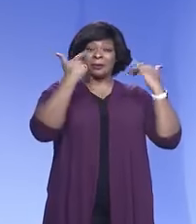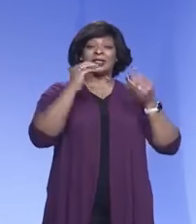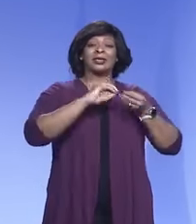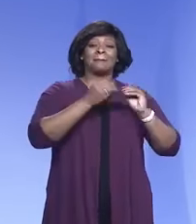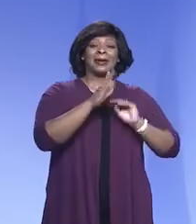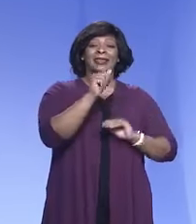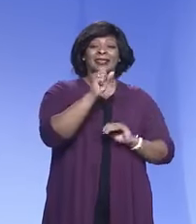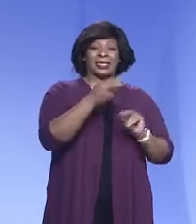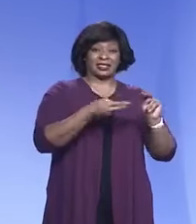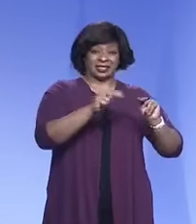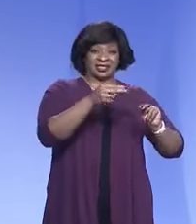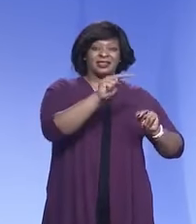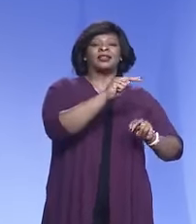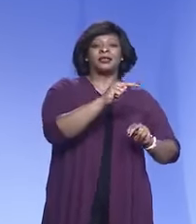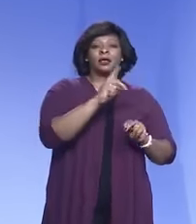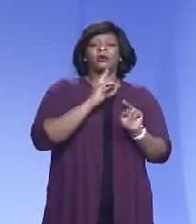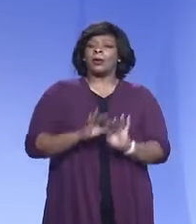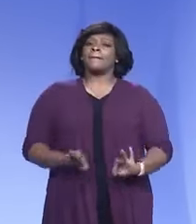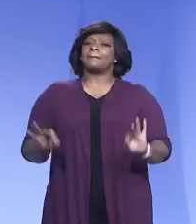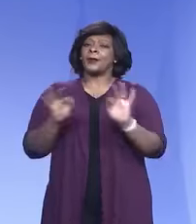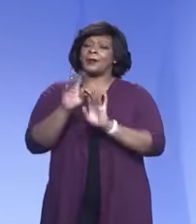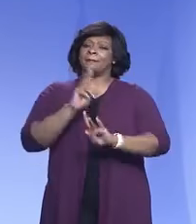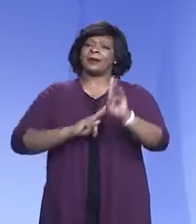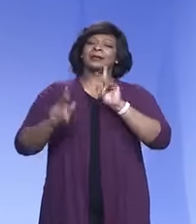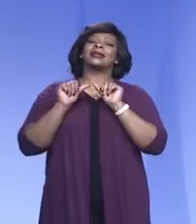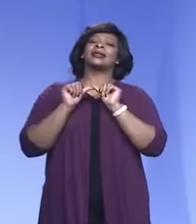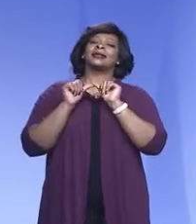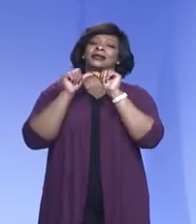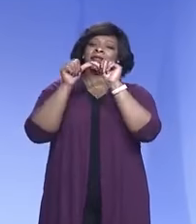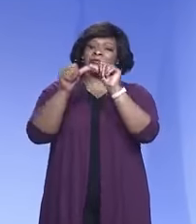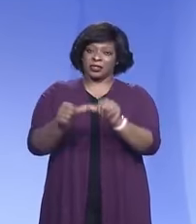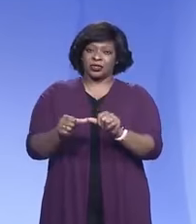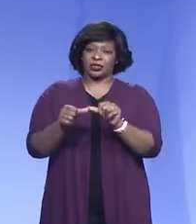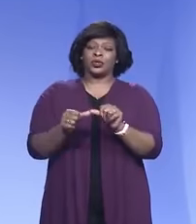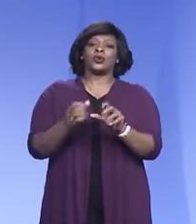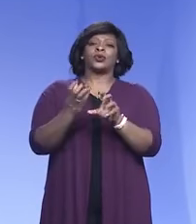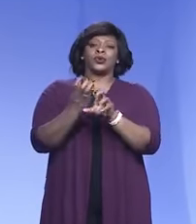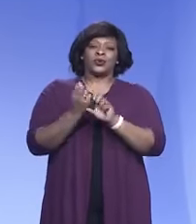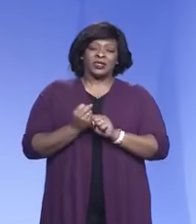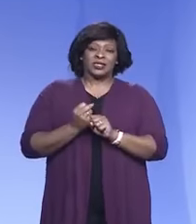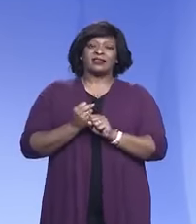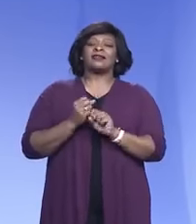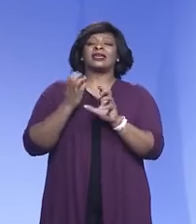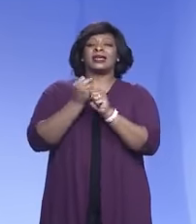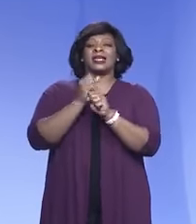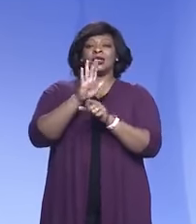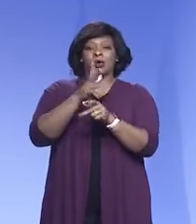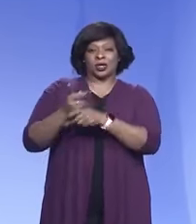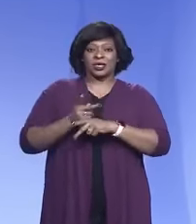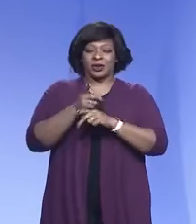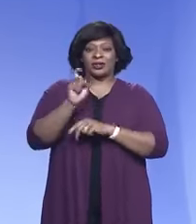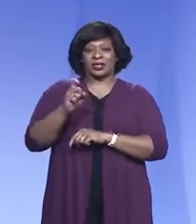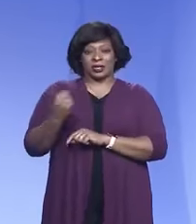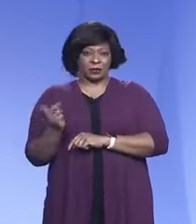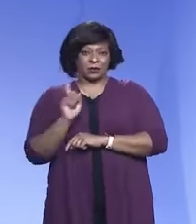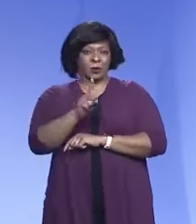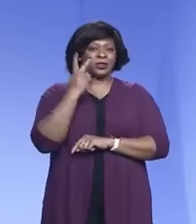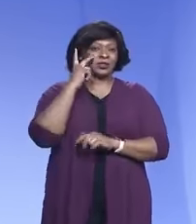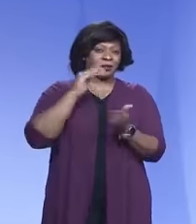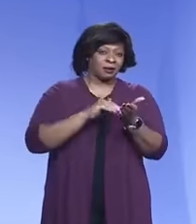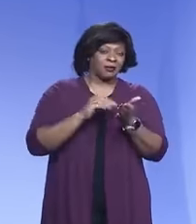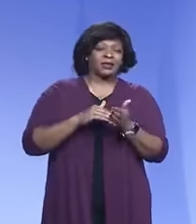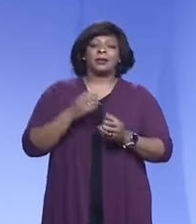cases, it's really important that people continue to receive and seek the care that they need. People have many